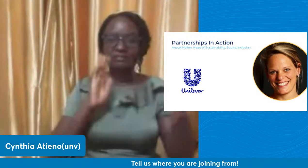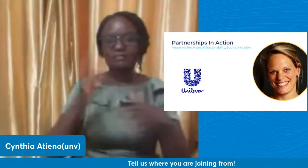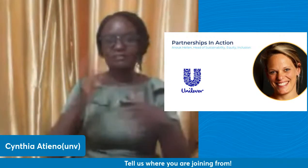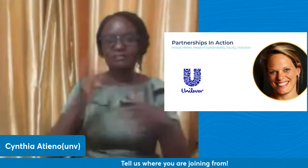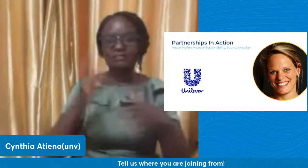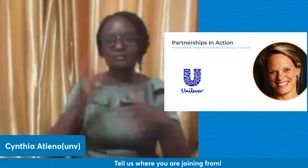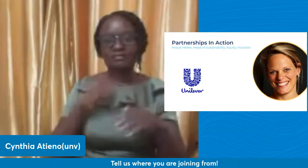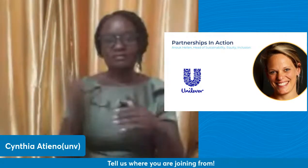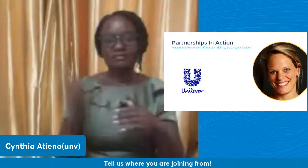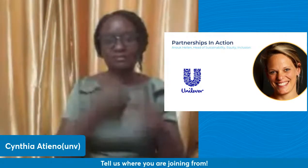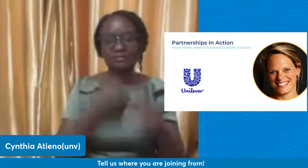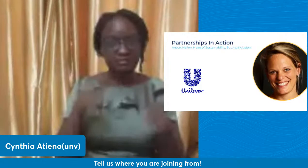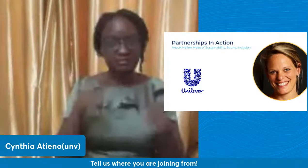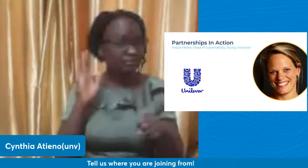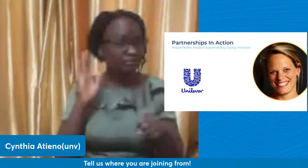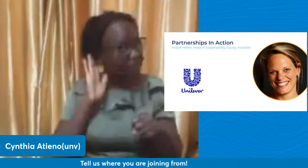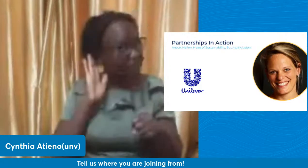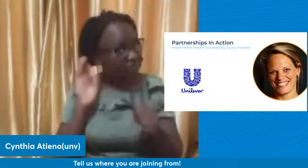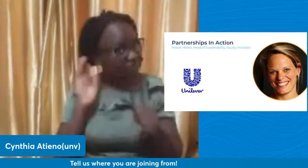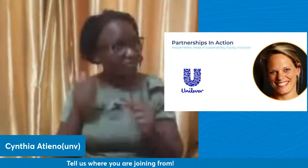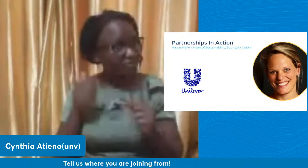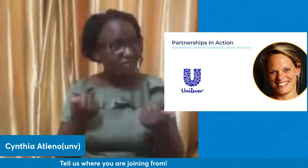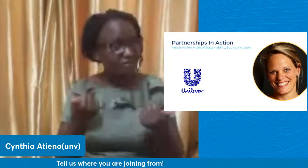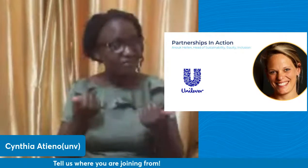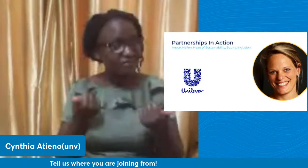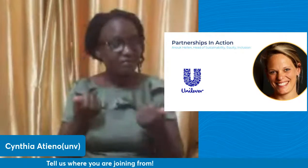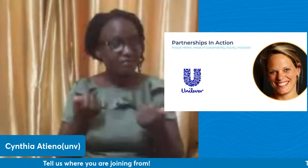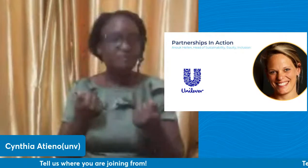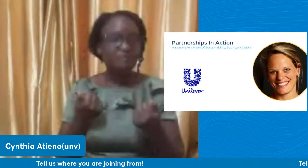Yes. Yes. Yes, great. So,